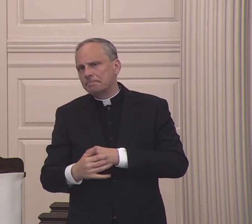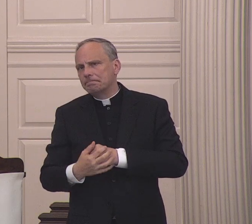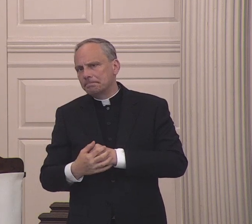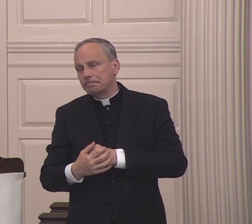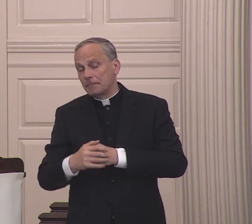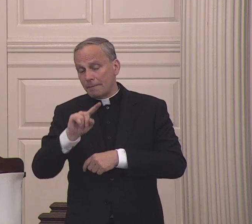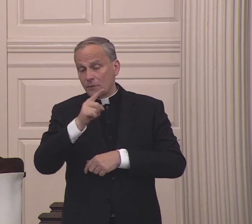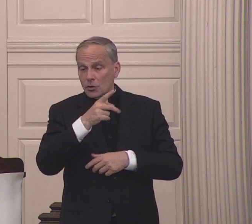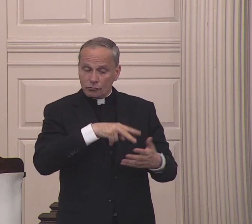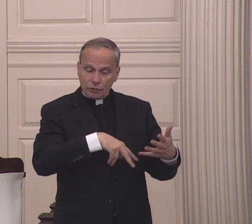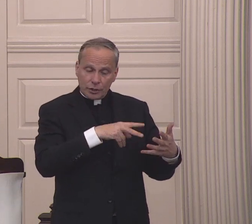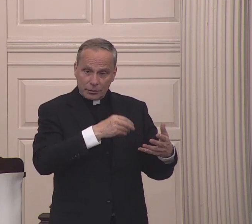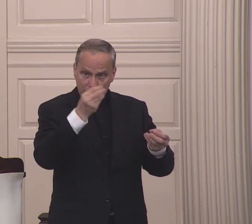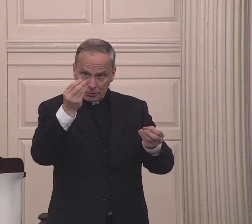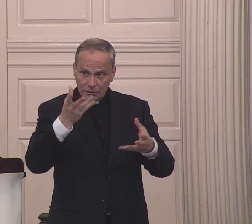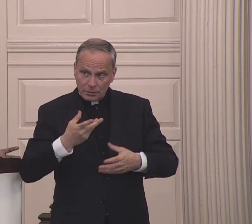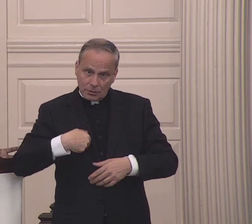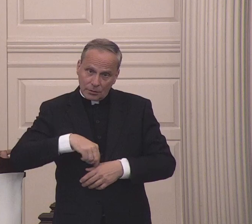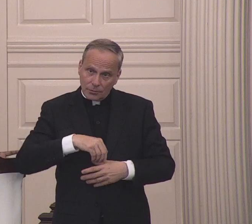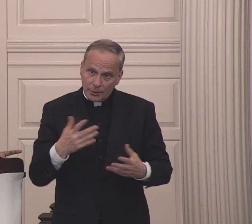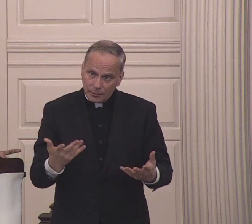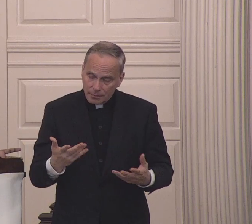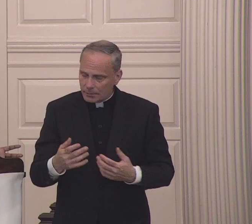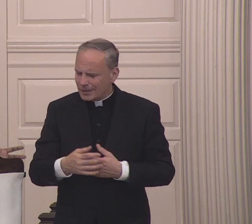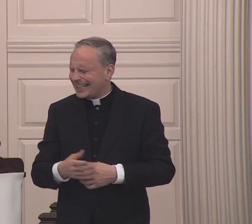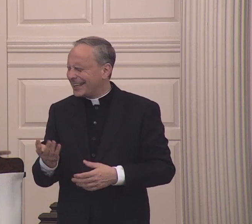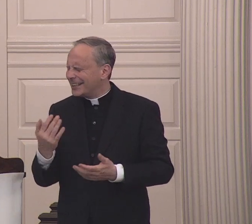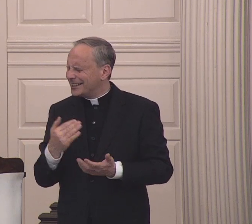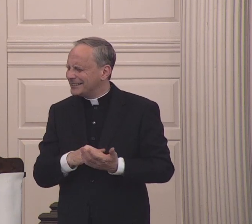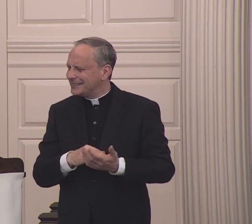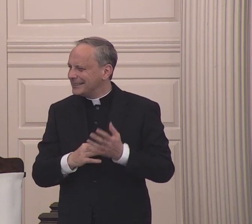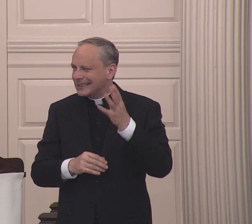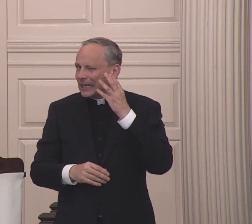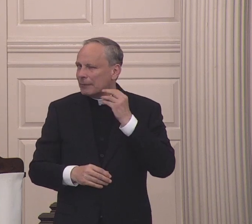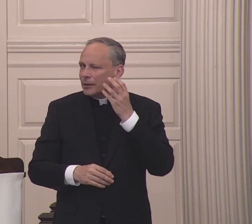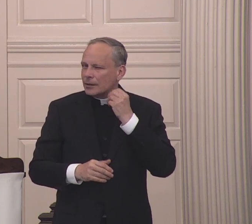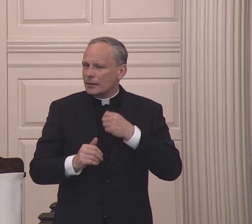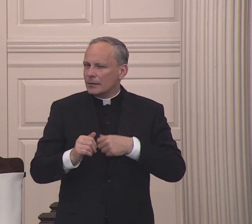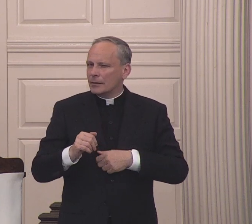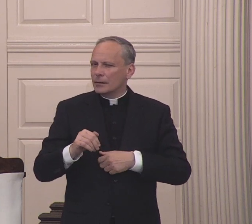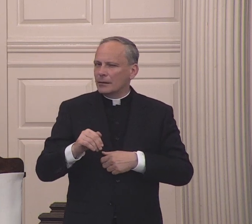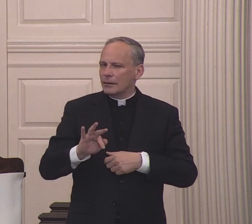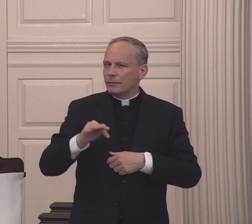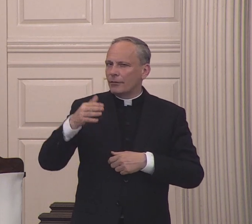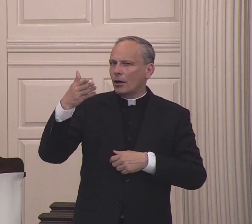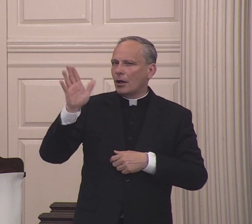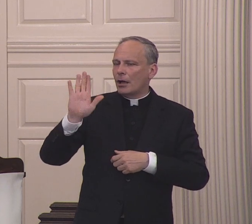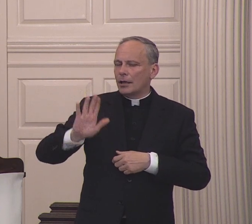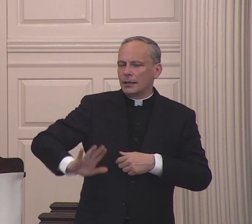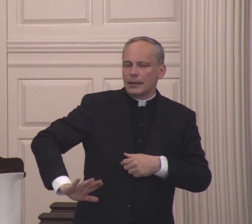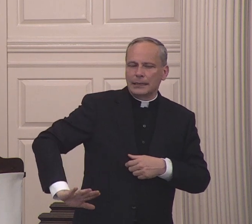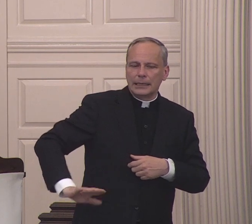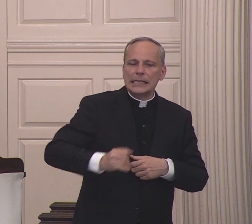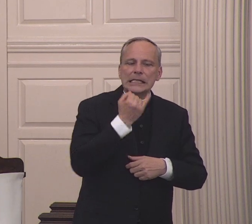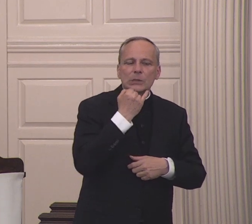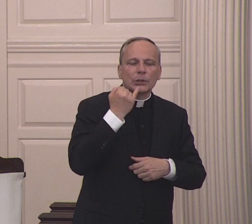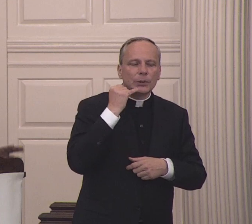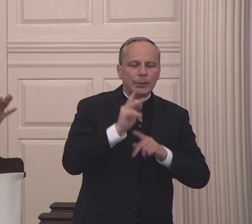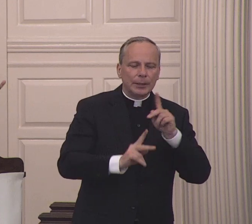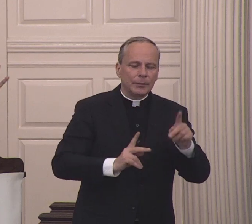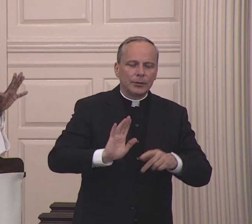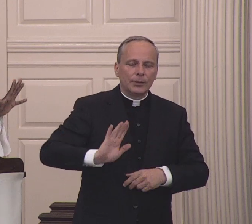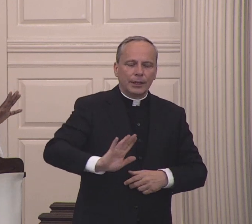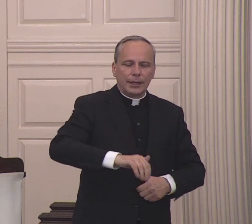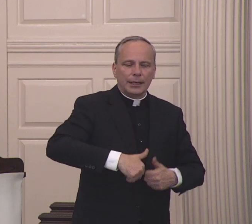The first reading has spoken to us, again, the experience of God in the lives of the Israelites. These